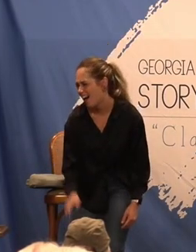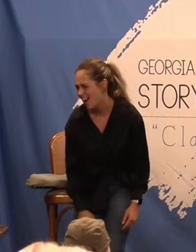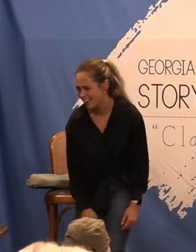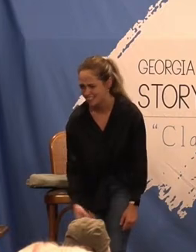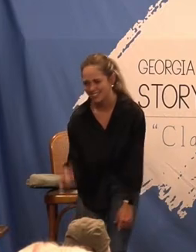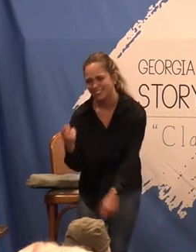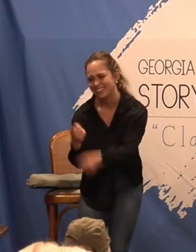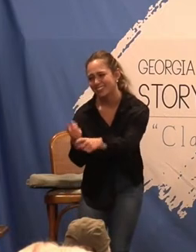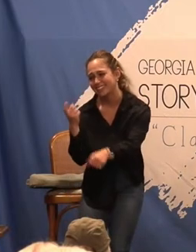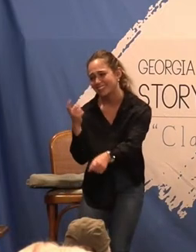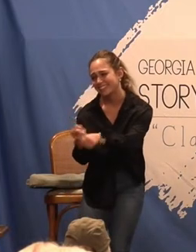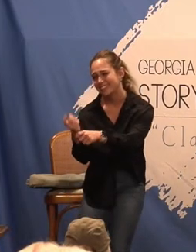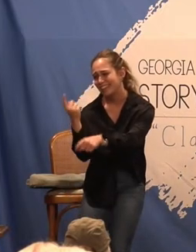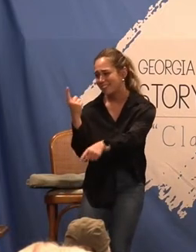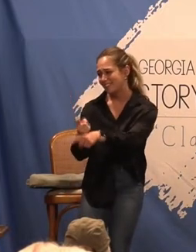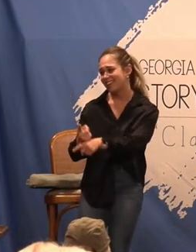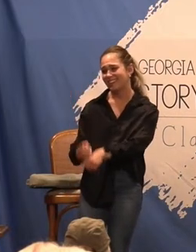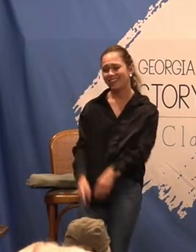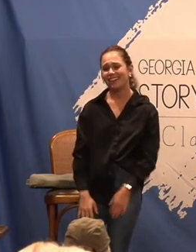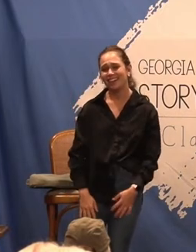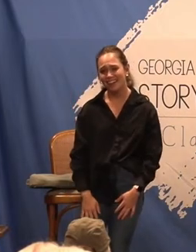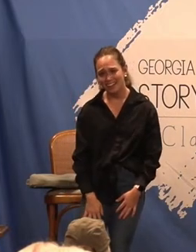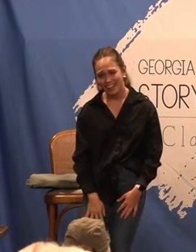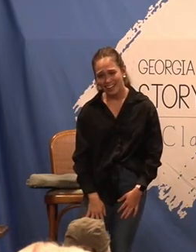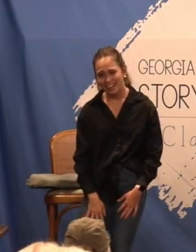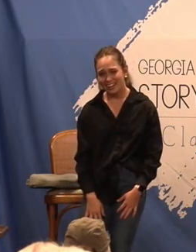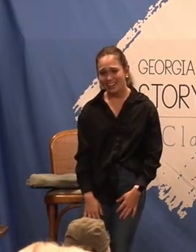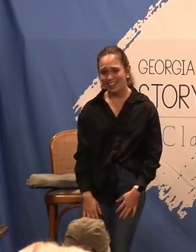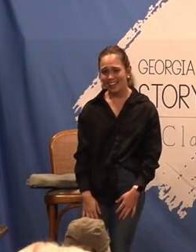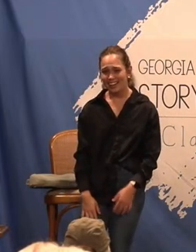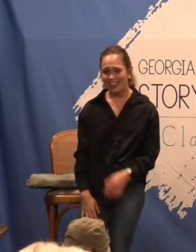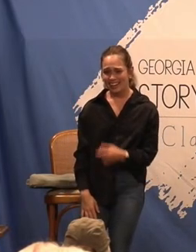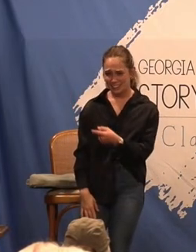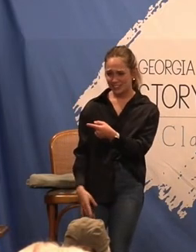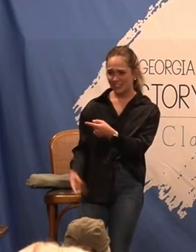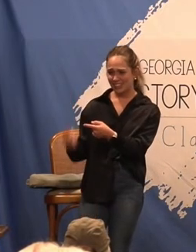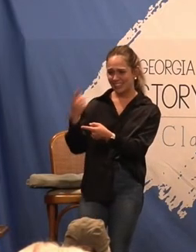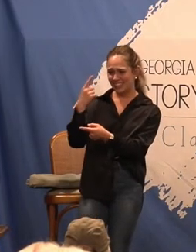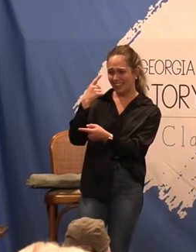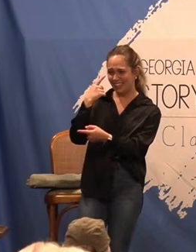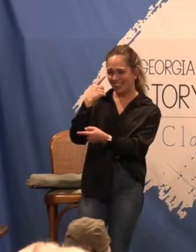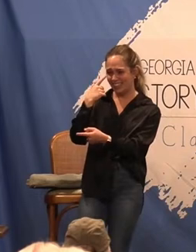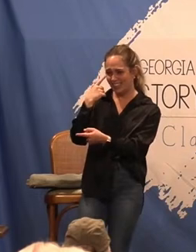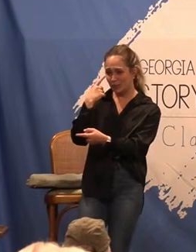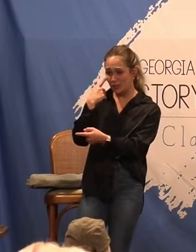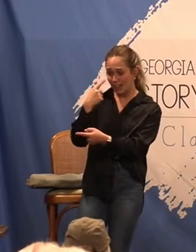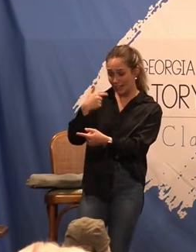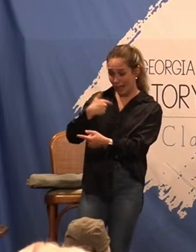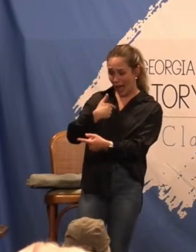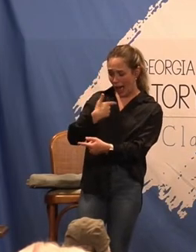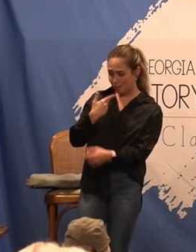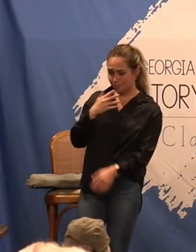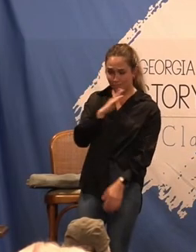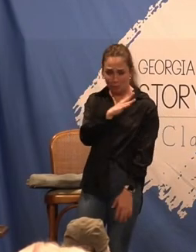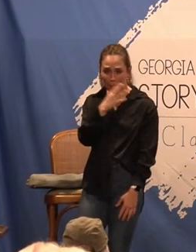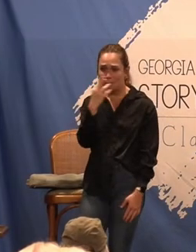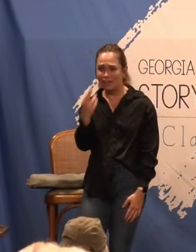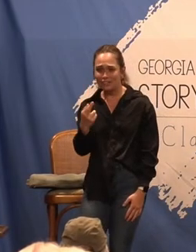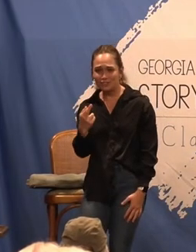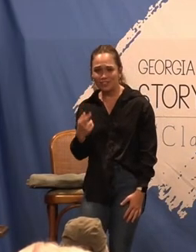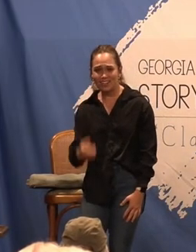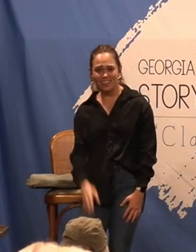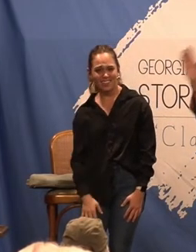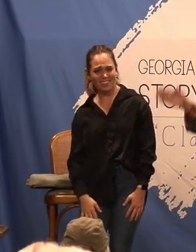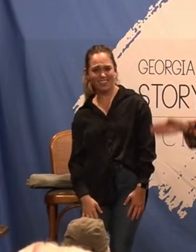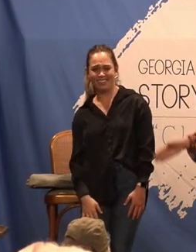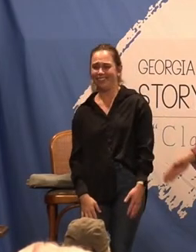you've got to be kidding. You buy that croc that I am your best friend? He